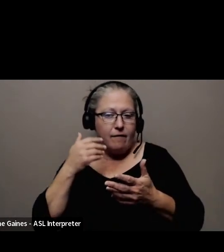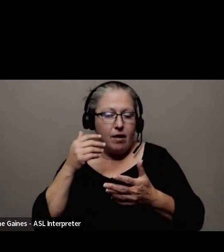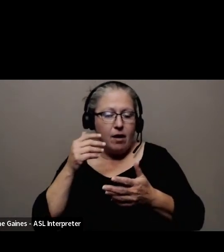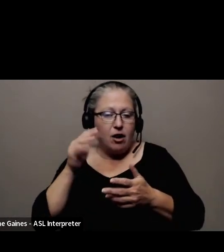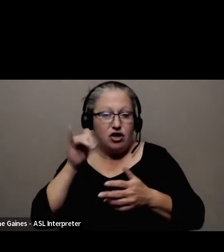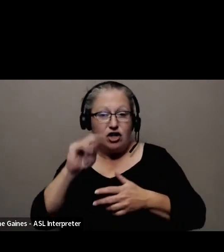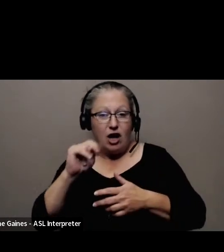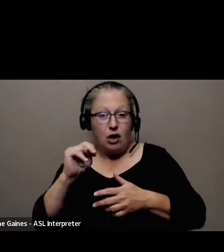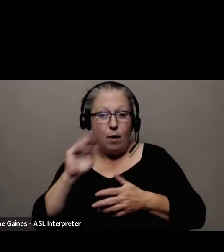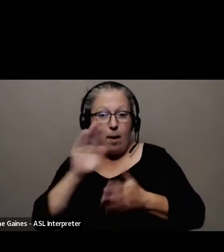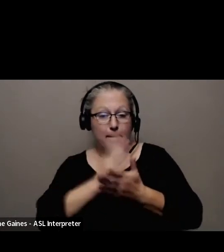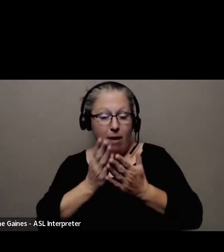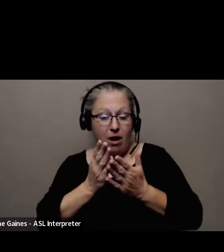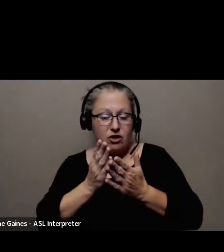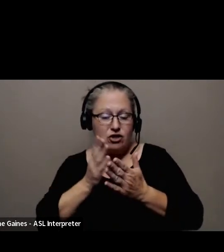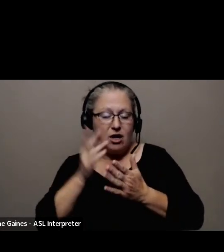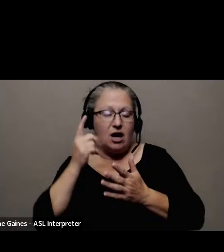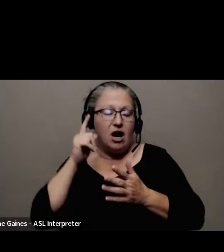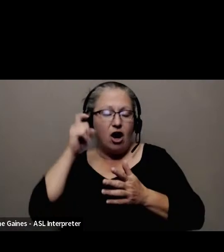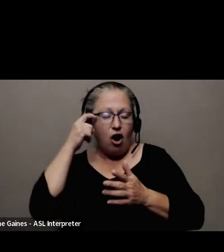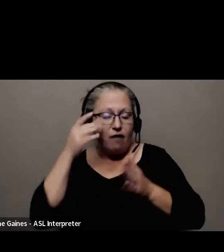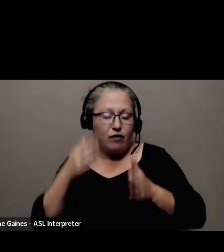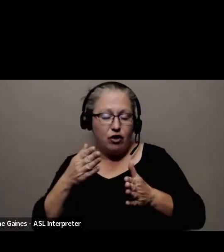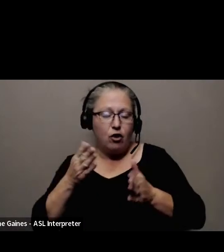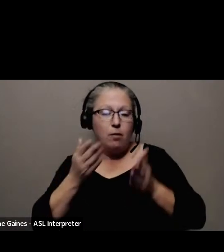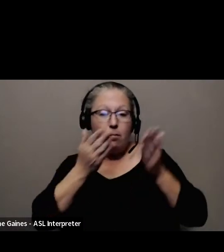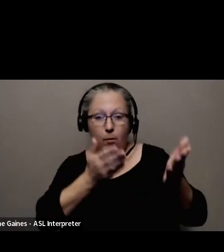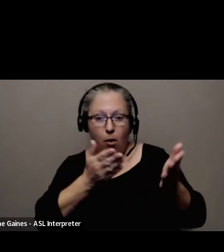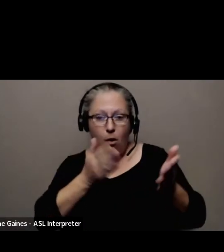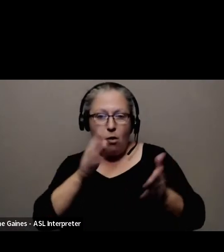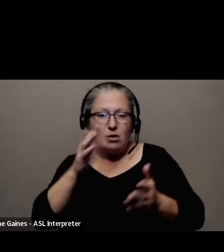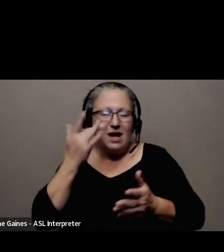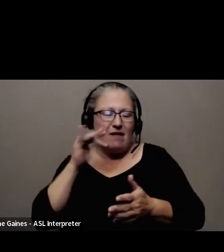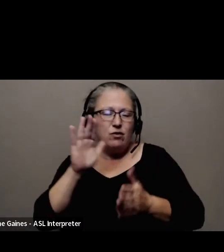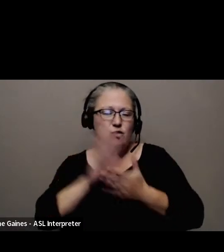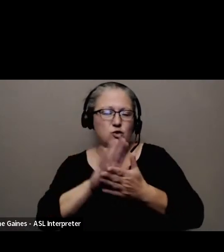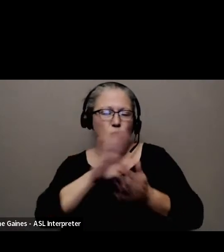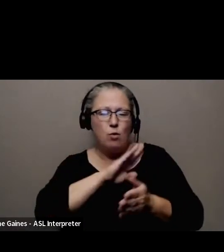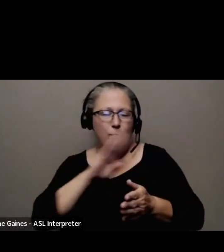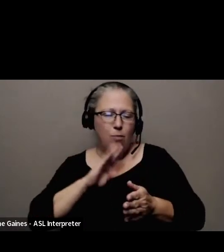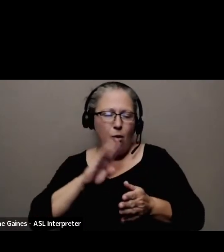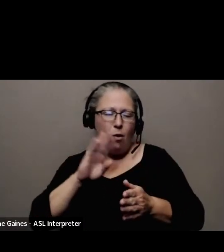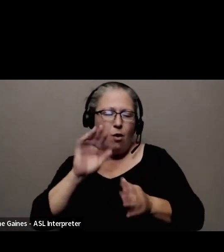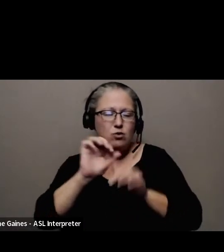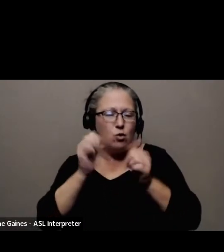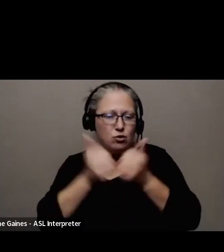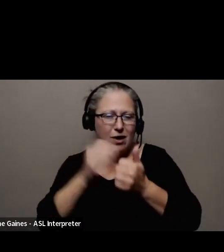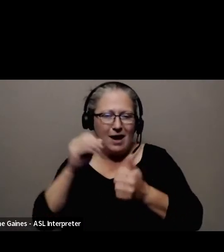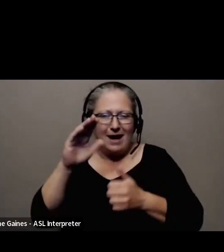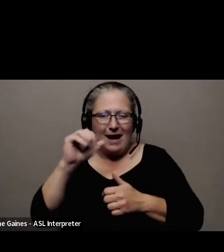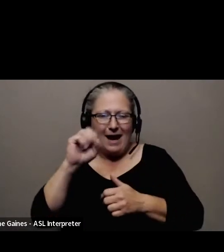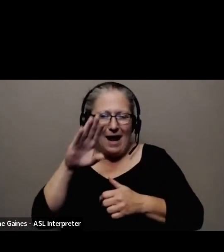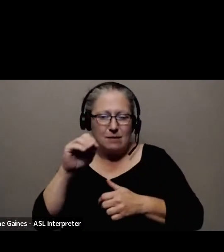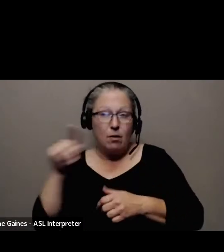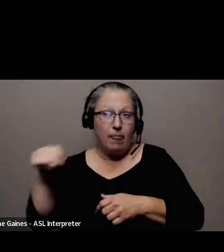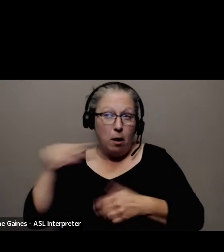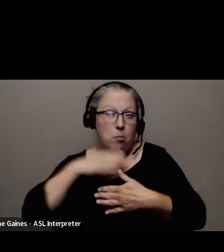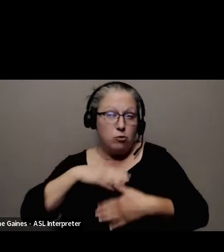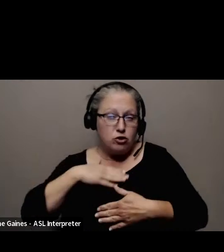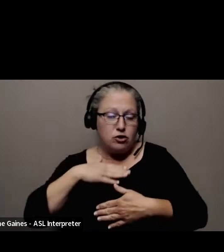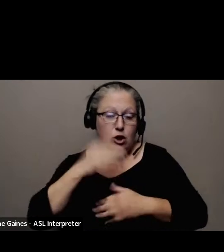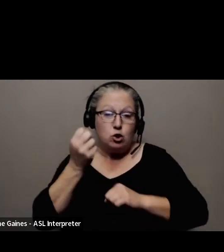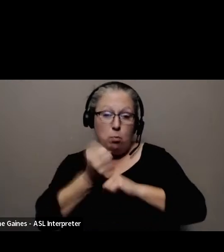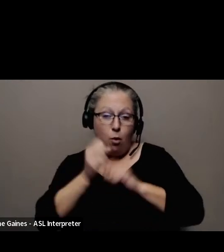January budget that the California School Boards Association, CASBO, and a few other people, while they appreciate that it is done to